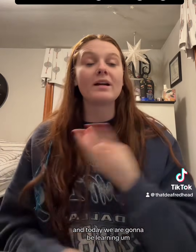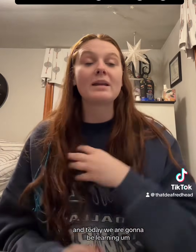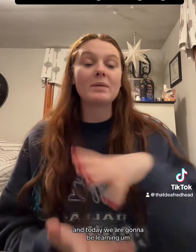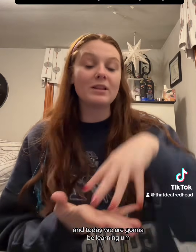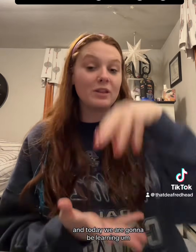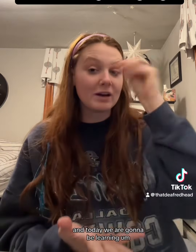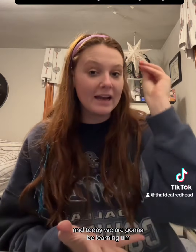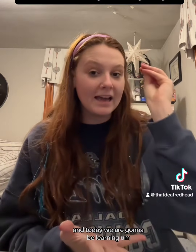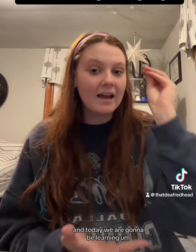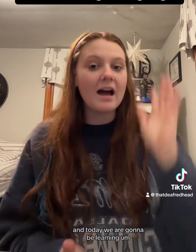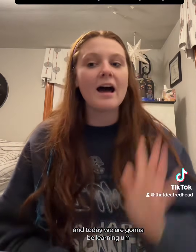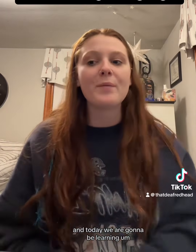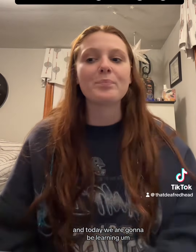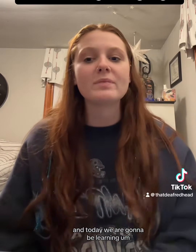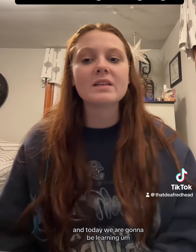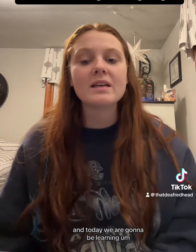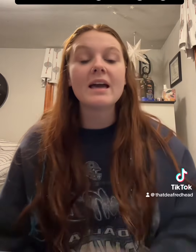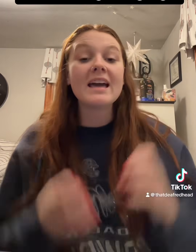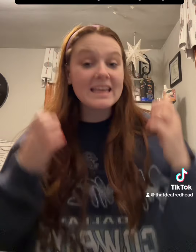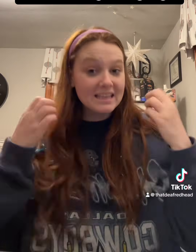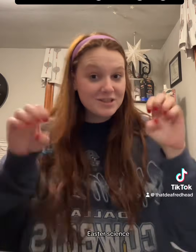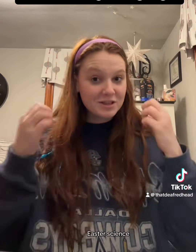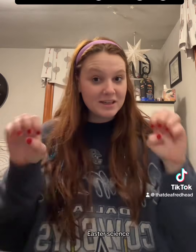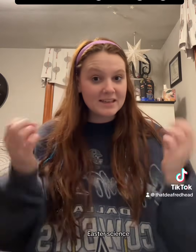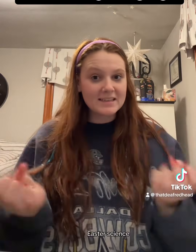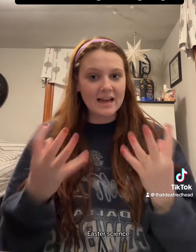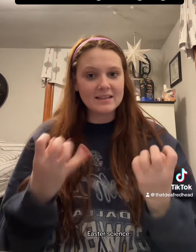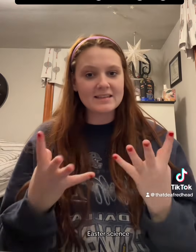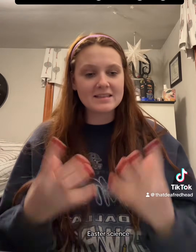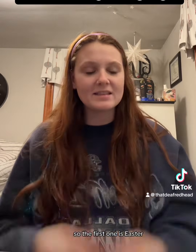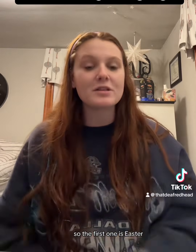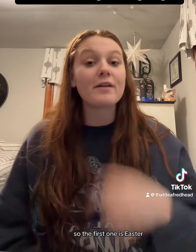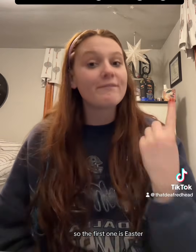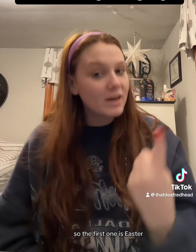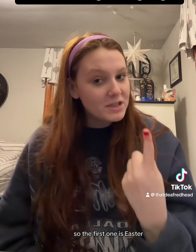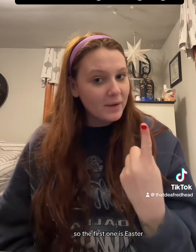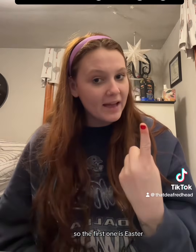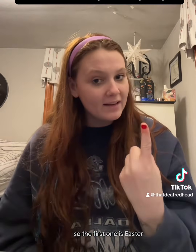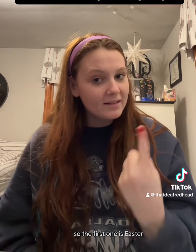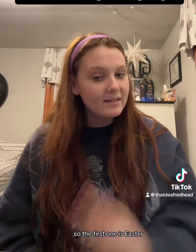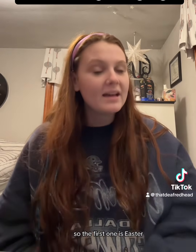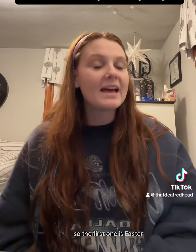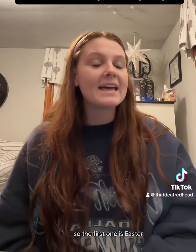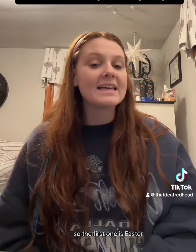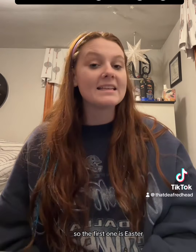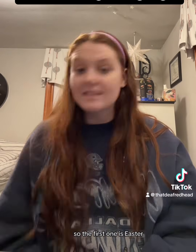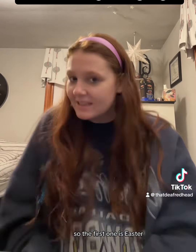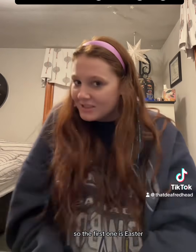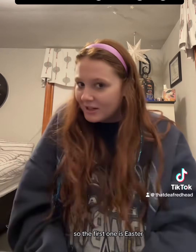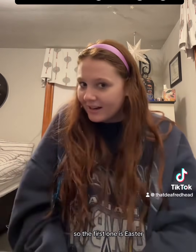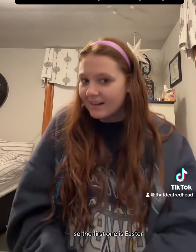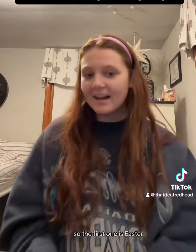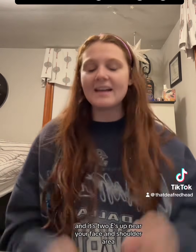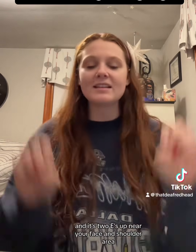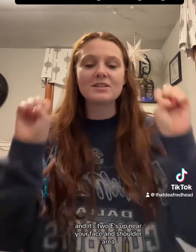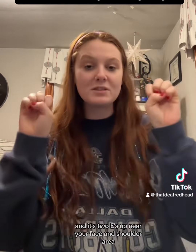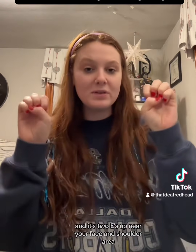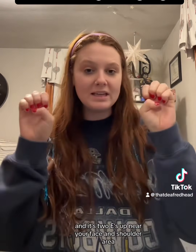to be learning Easter signs. So the first one is Easter, and it's two